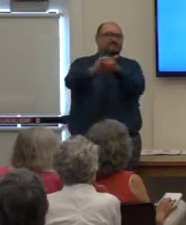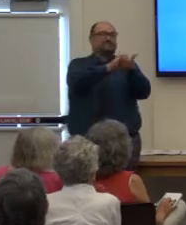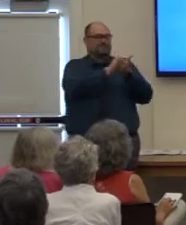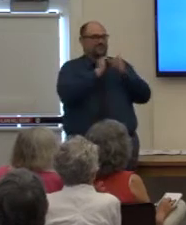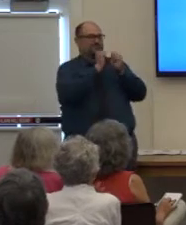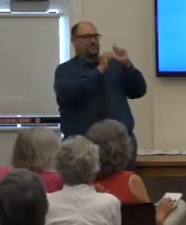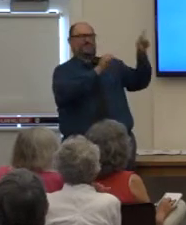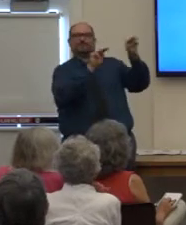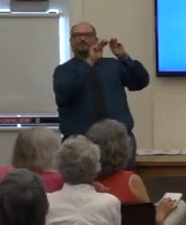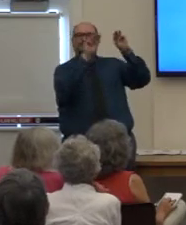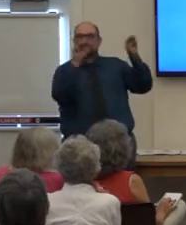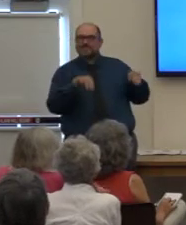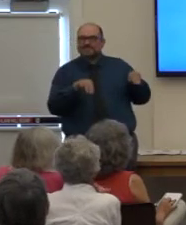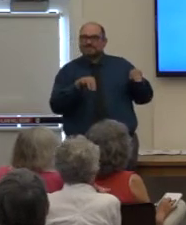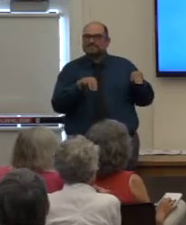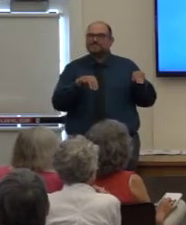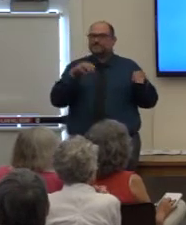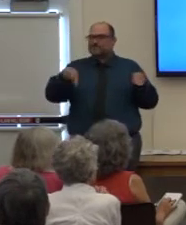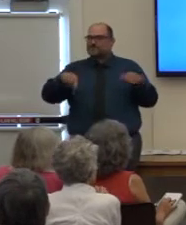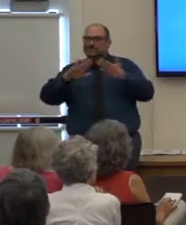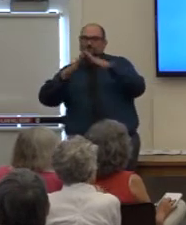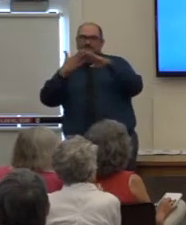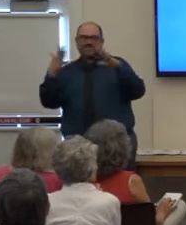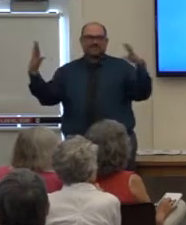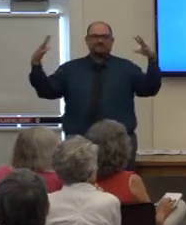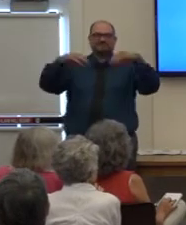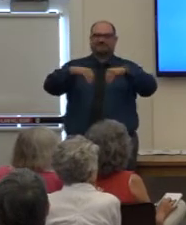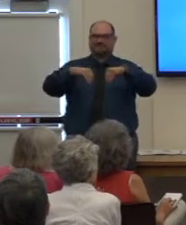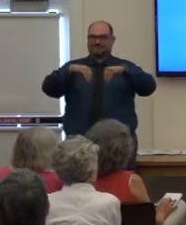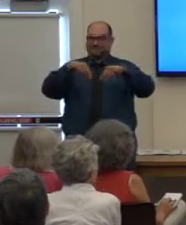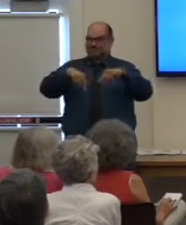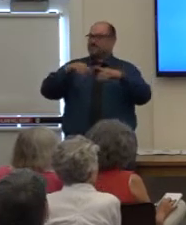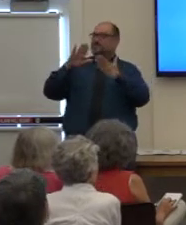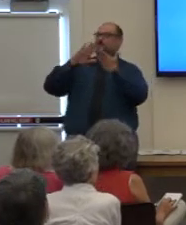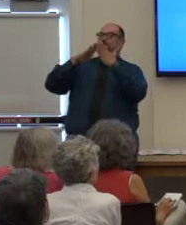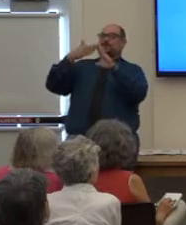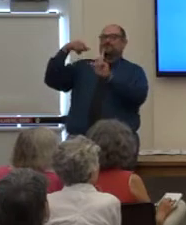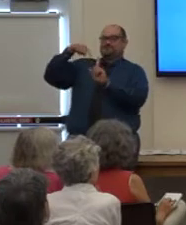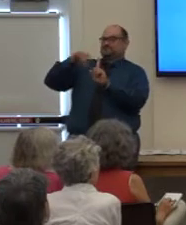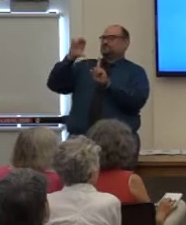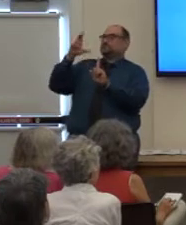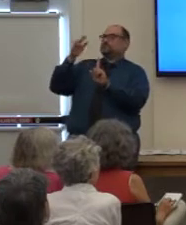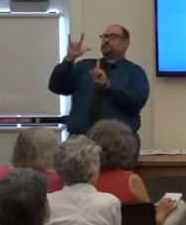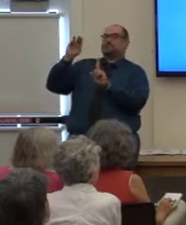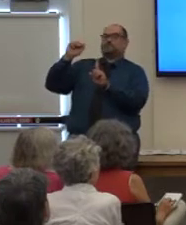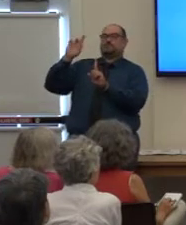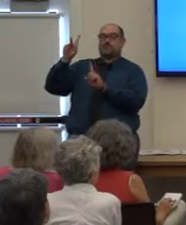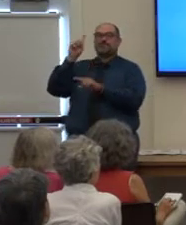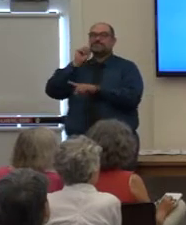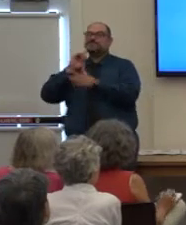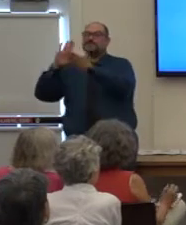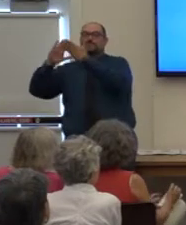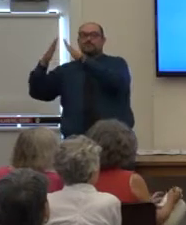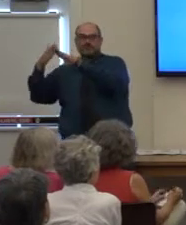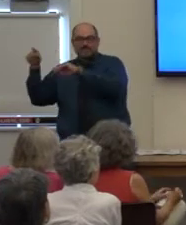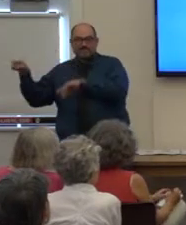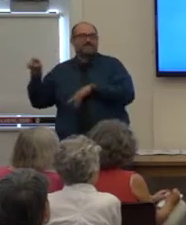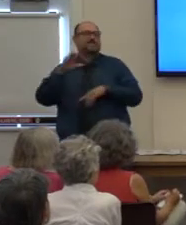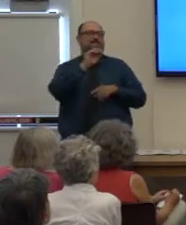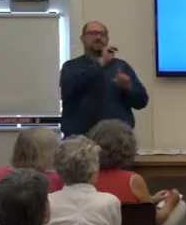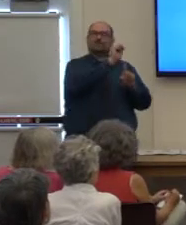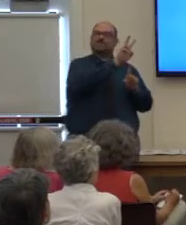deaf community and on Martha's Vineyard Sign Language. So I just want to ask that all questions be held till the